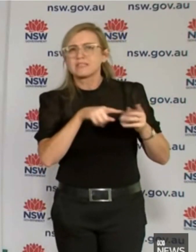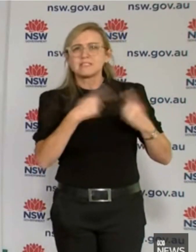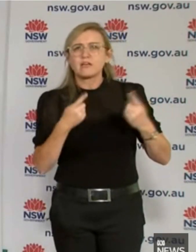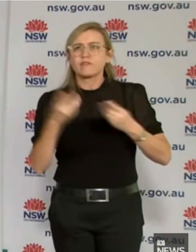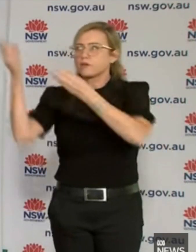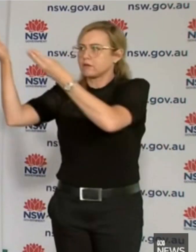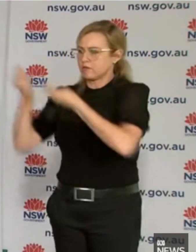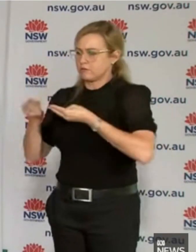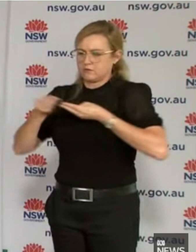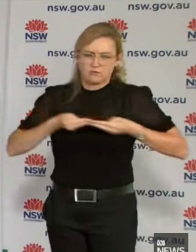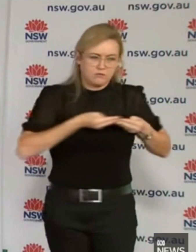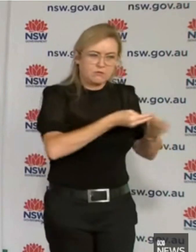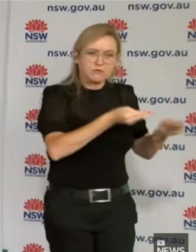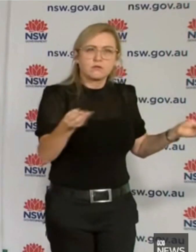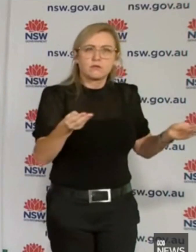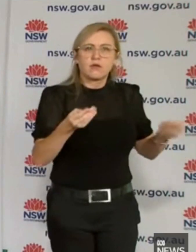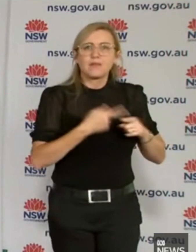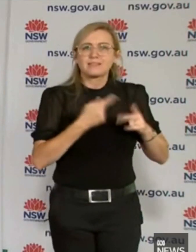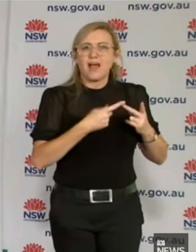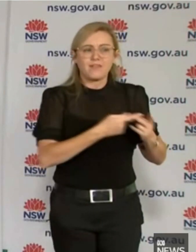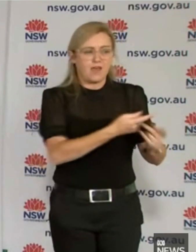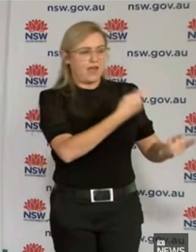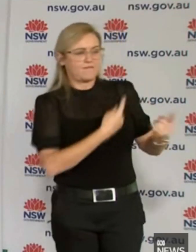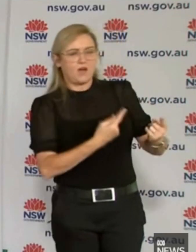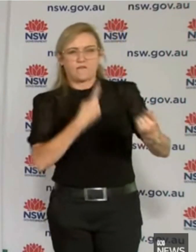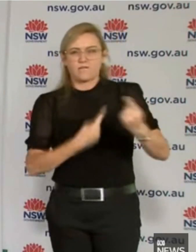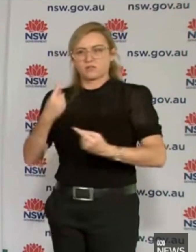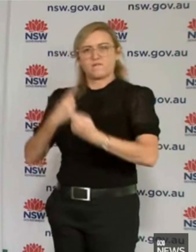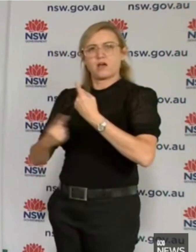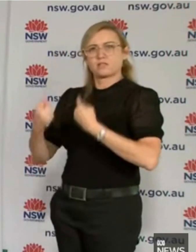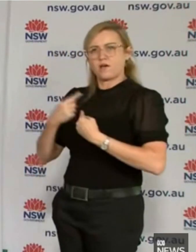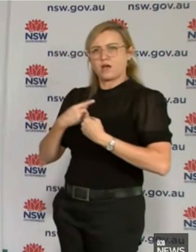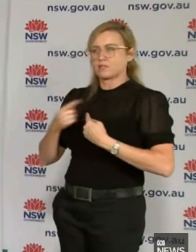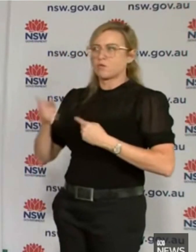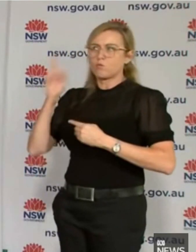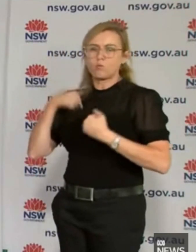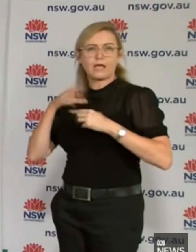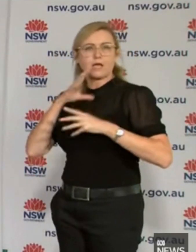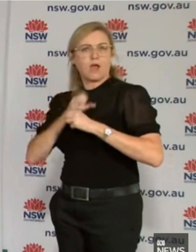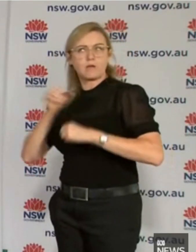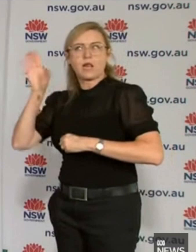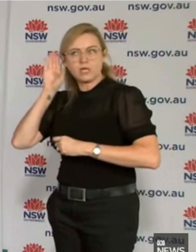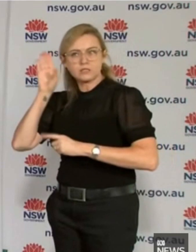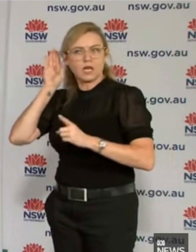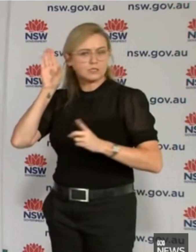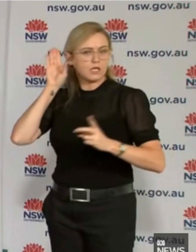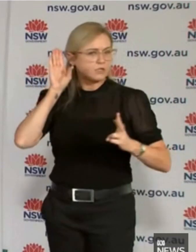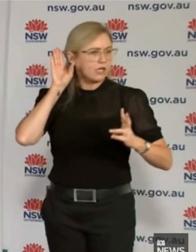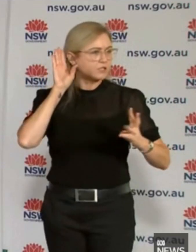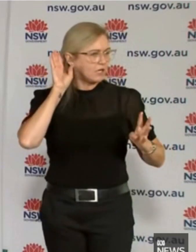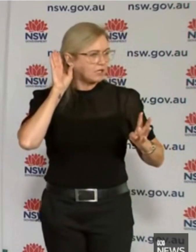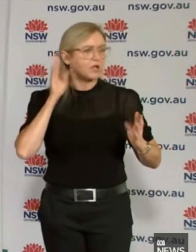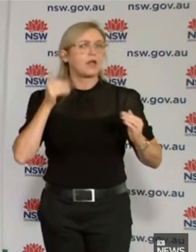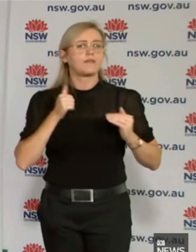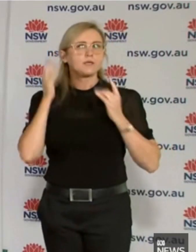of people who give us advice. And at the end of the day, then the government has to make the decision. But it is about making a decision. That's what government does. But it's